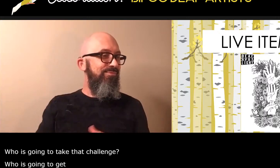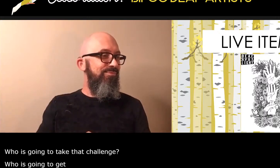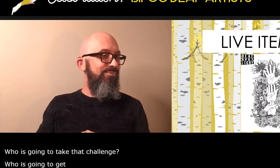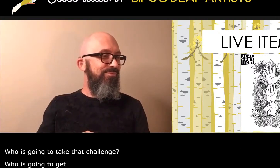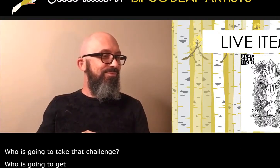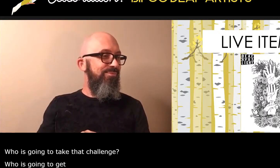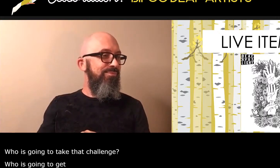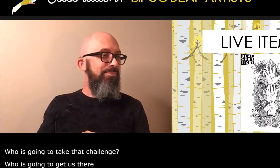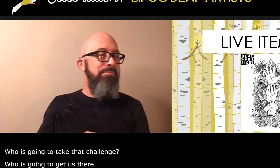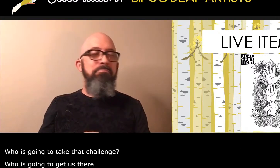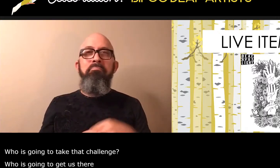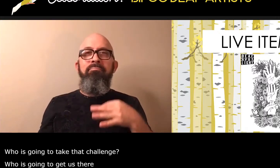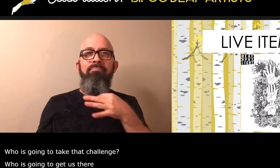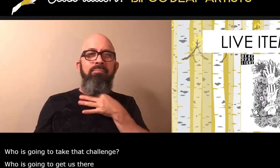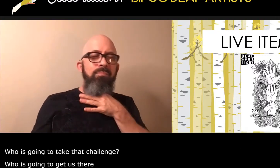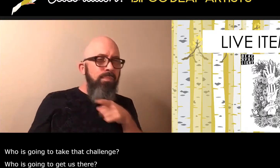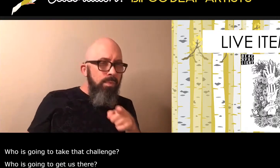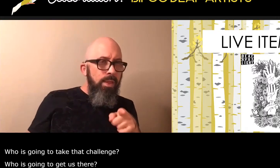Looking for $300.